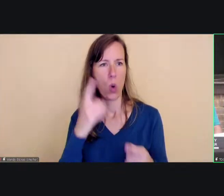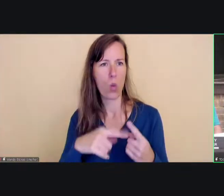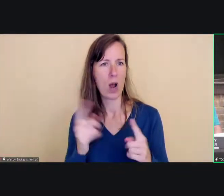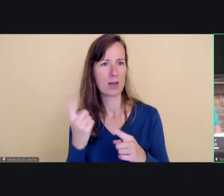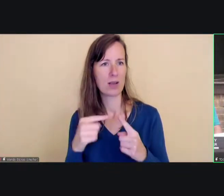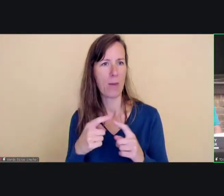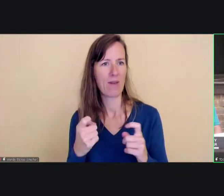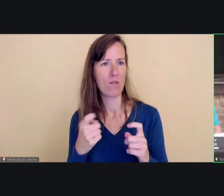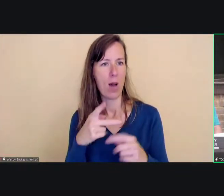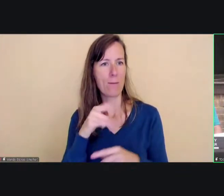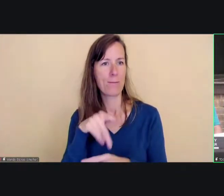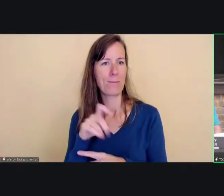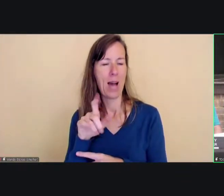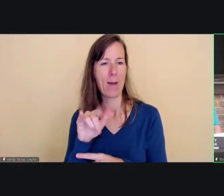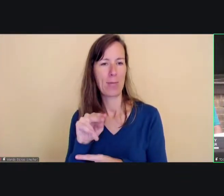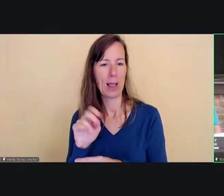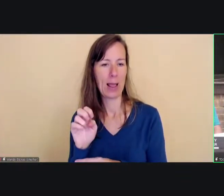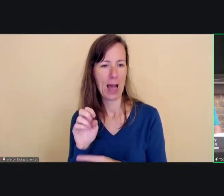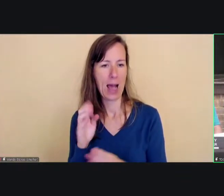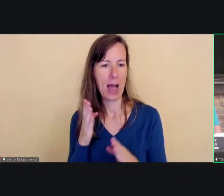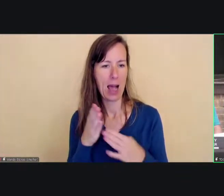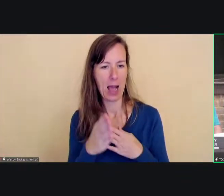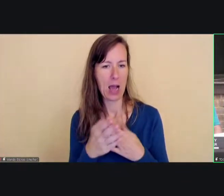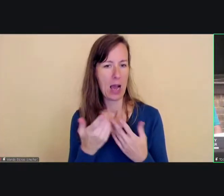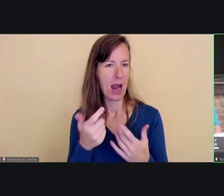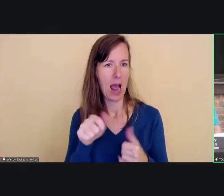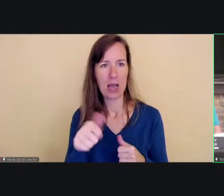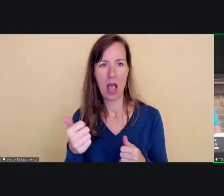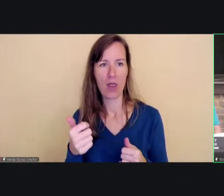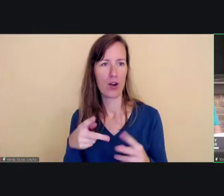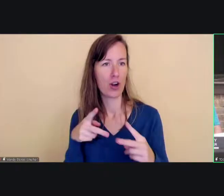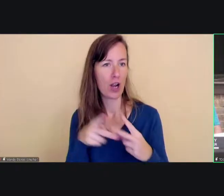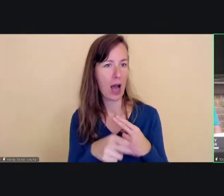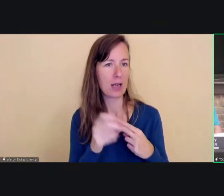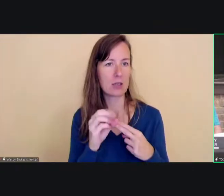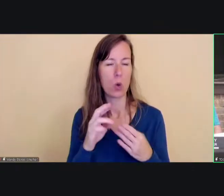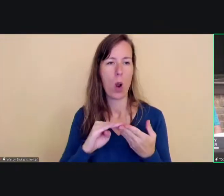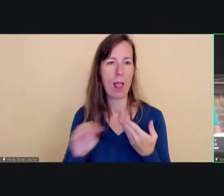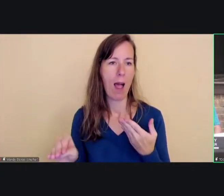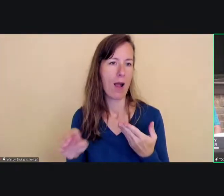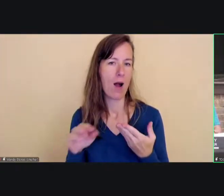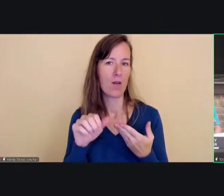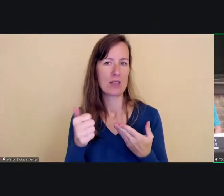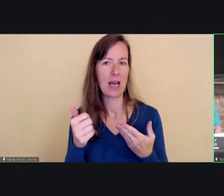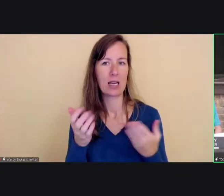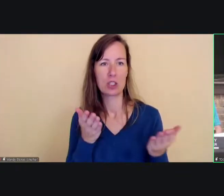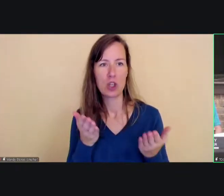there as far as any other layoffs or cuts. So any services or job